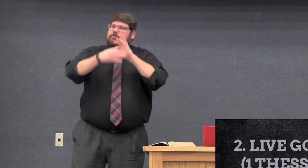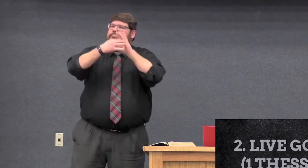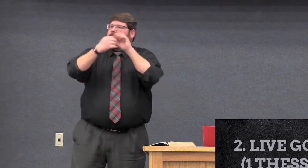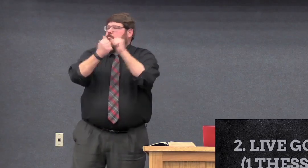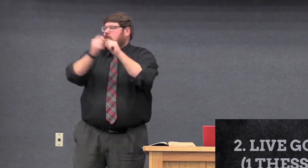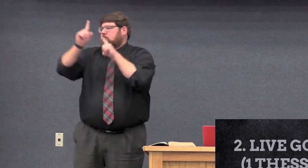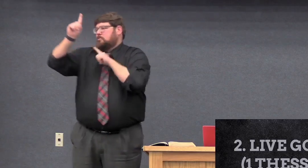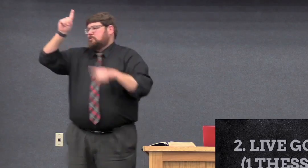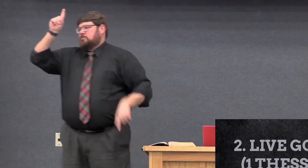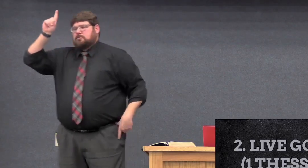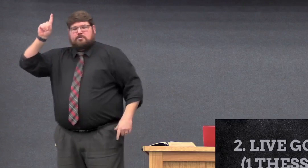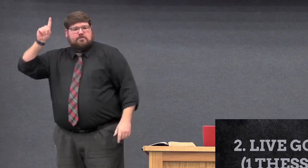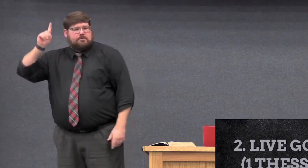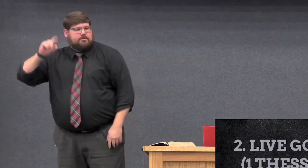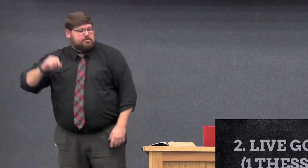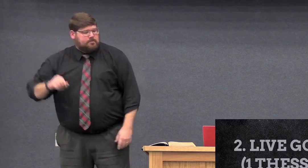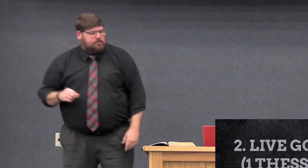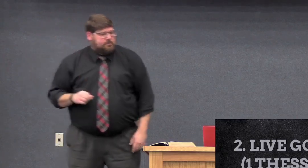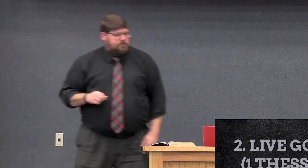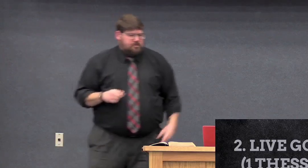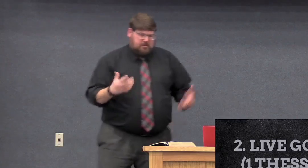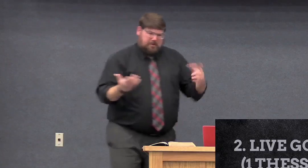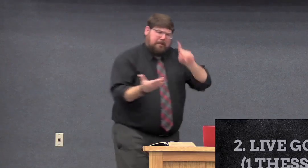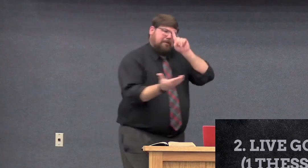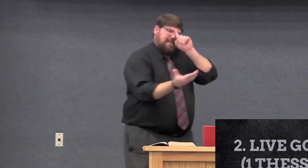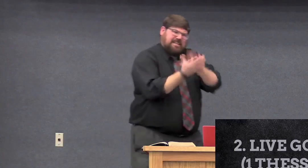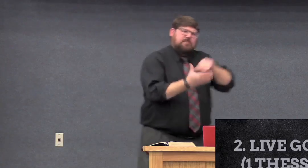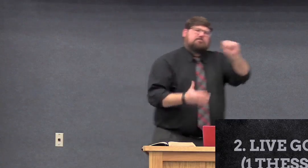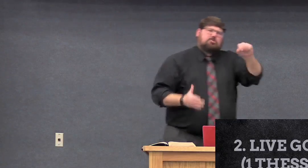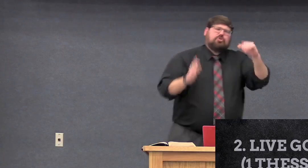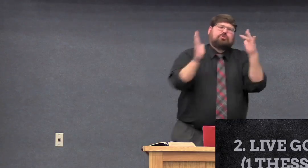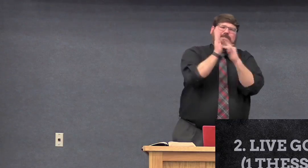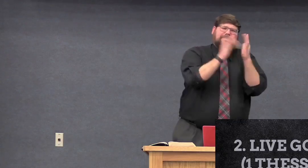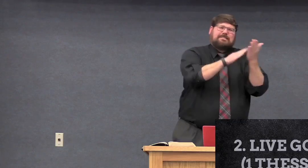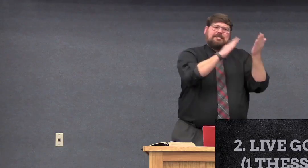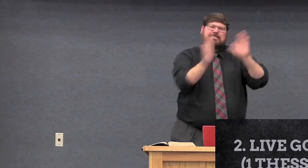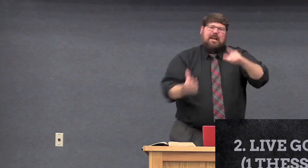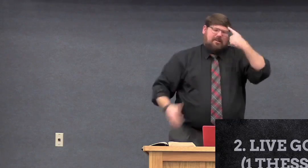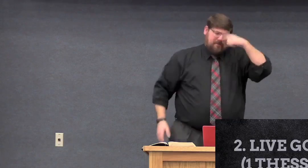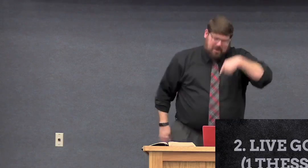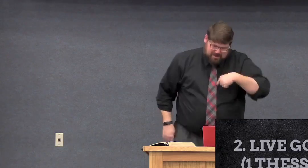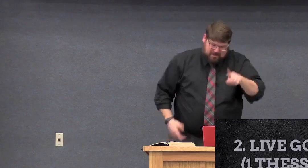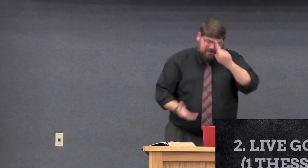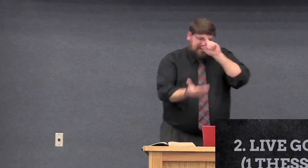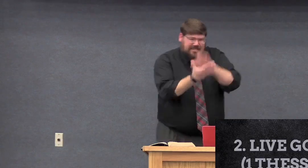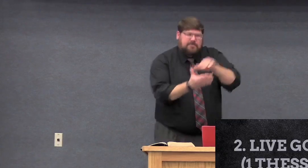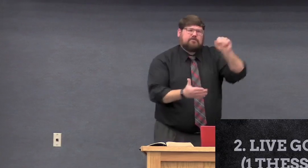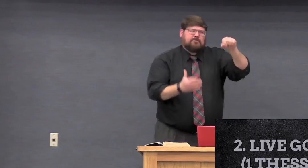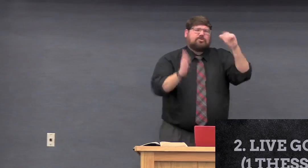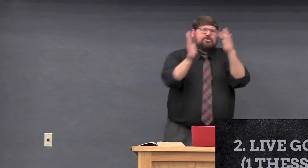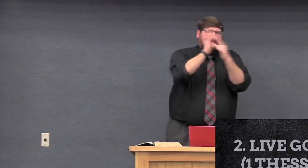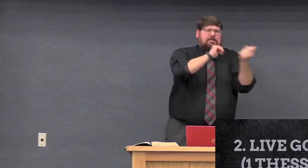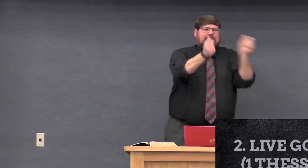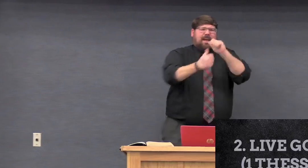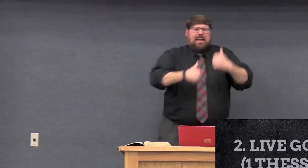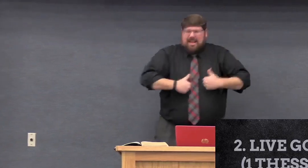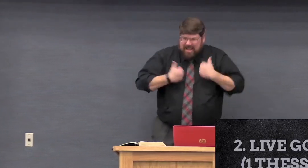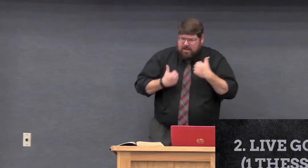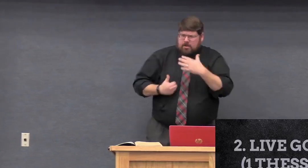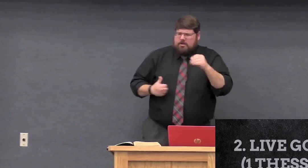during the whole week should match a godly lifestyle. You can say, yes, I believe that Jesus died for me. I believe